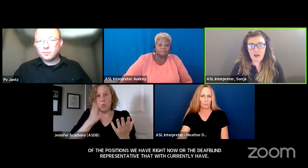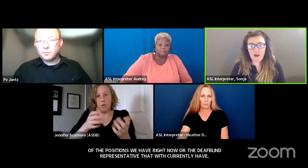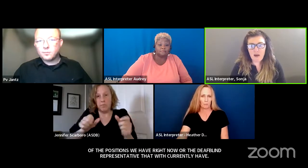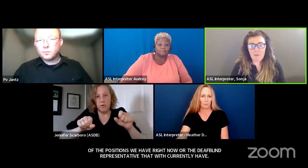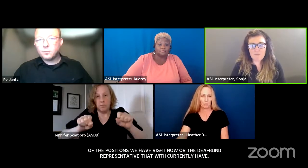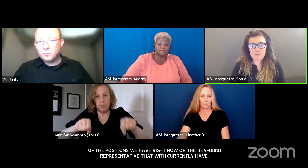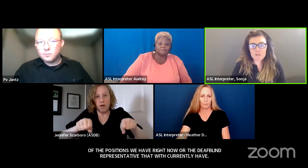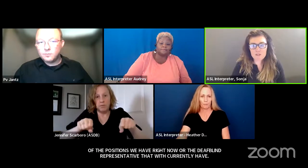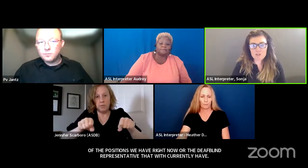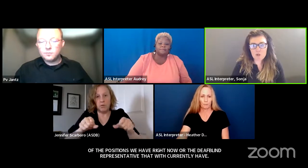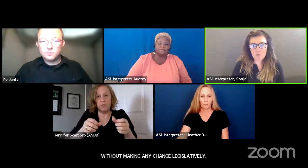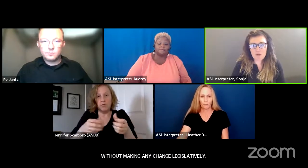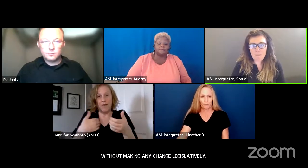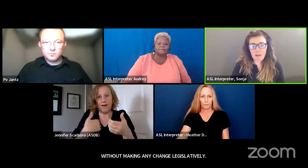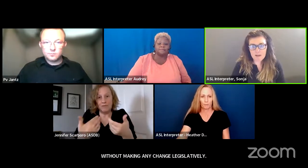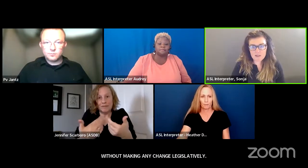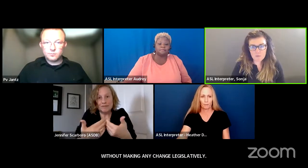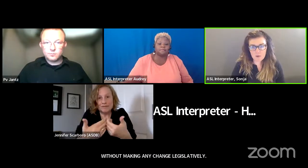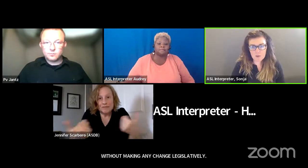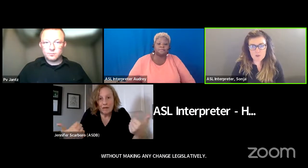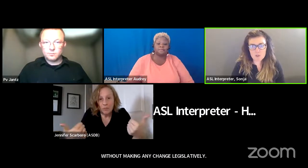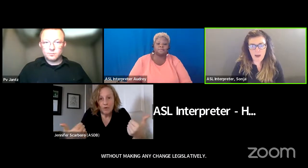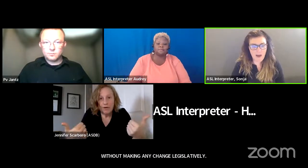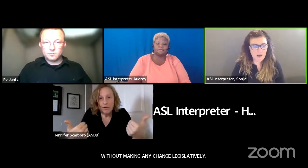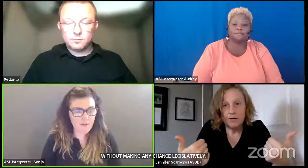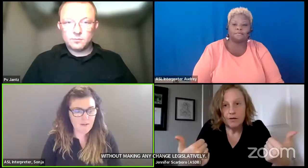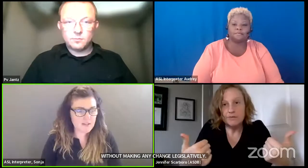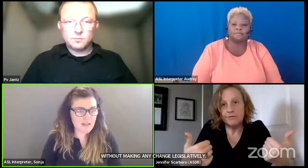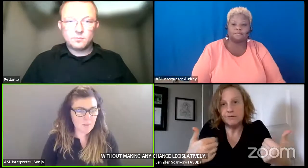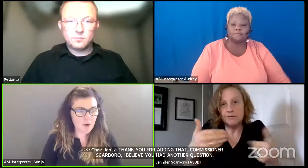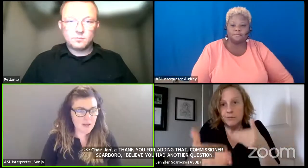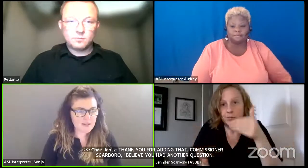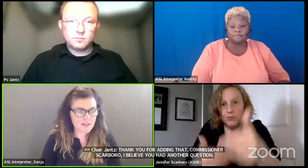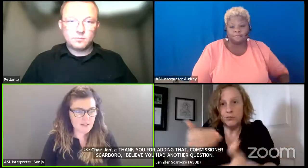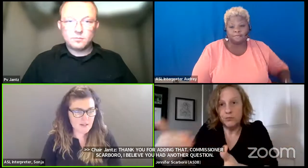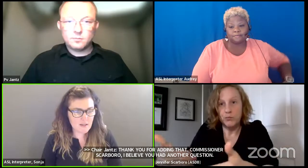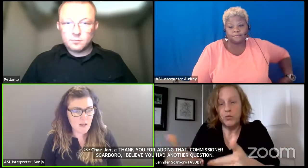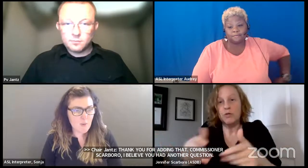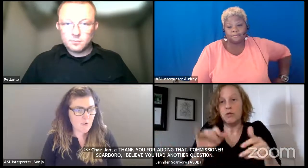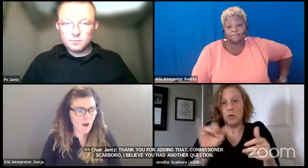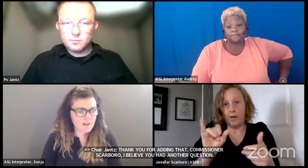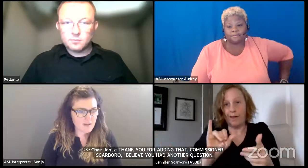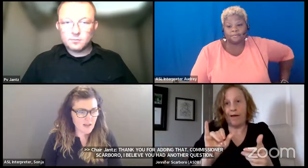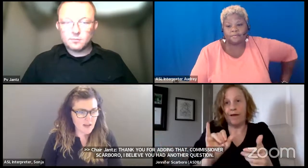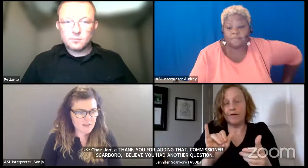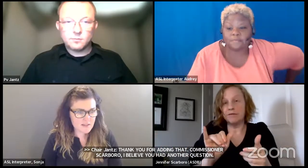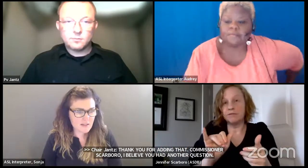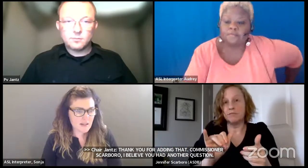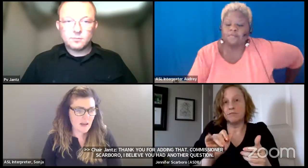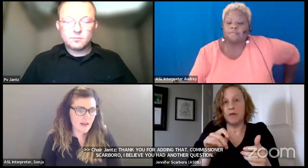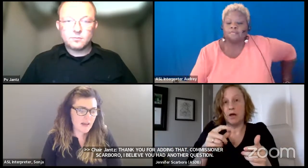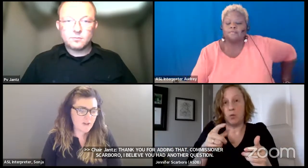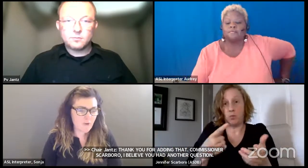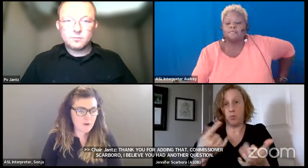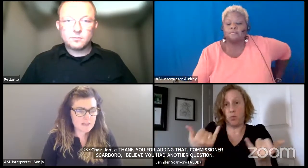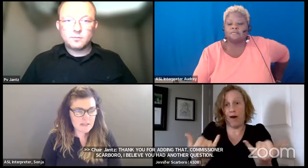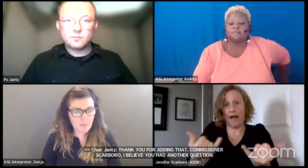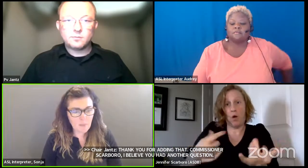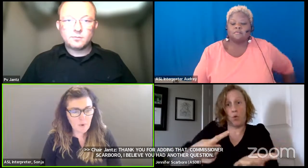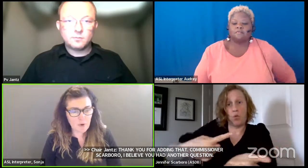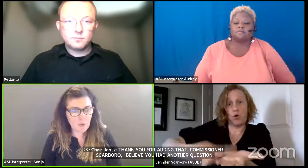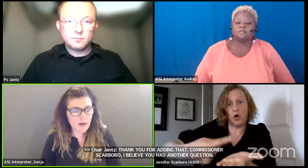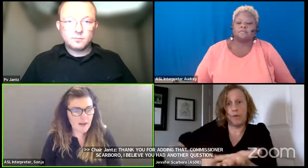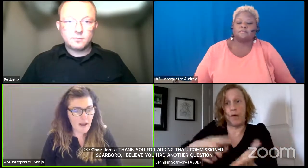did. So would it be possible to have a separate process? Like, for